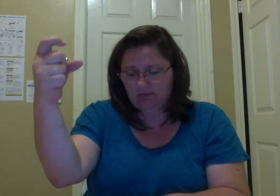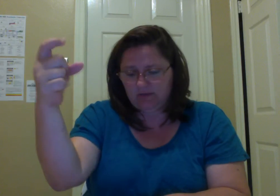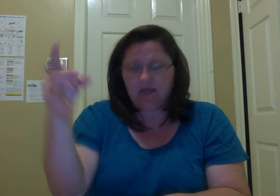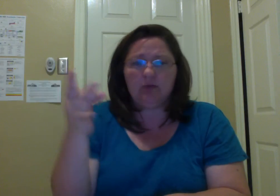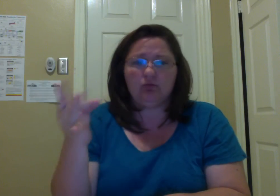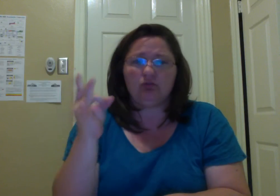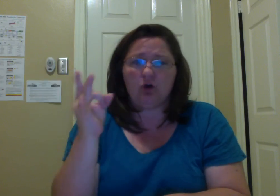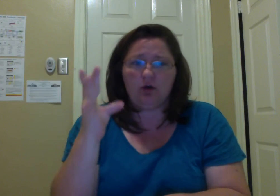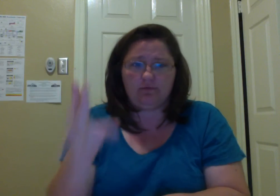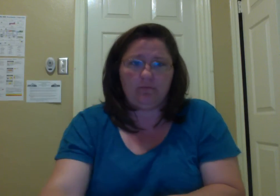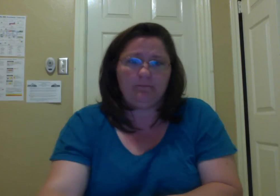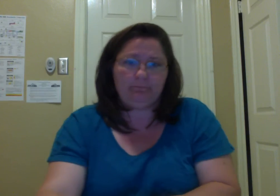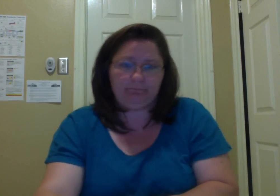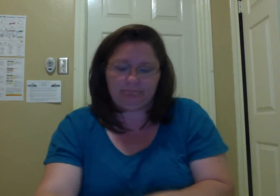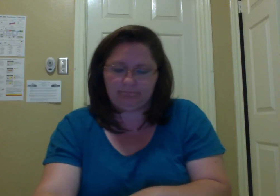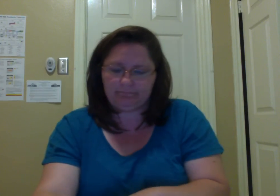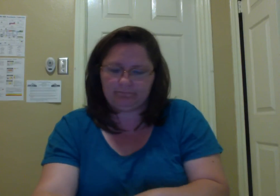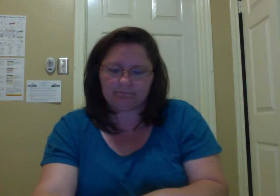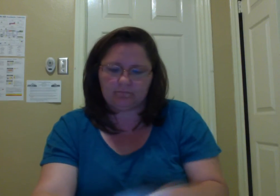It was awful.